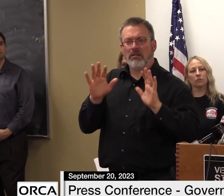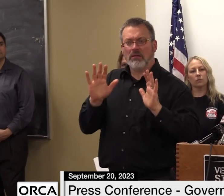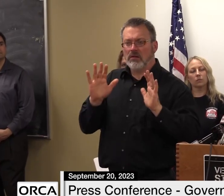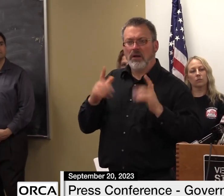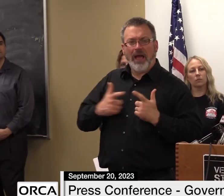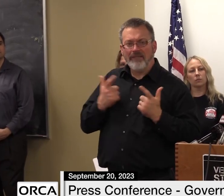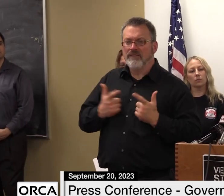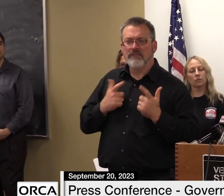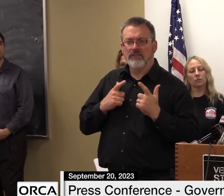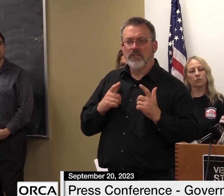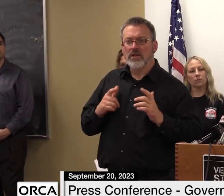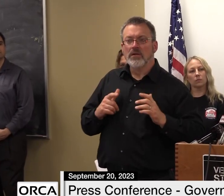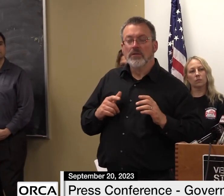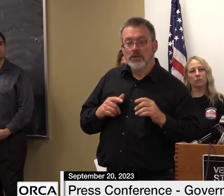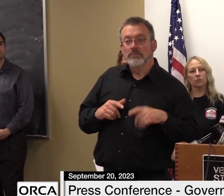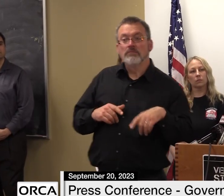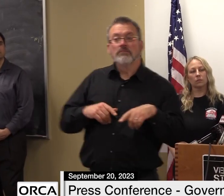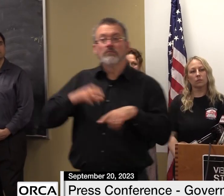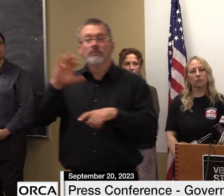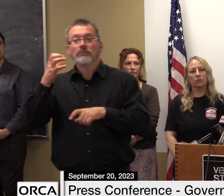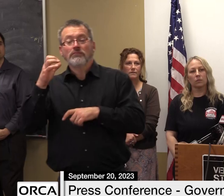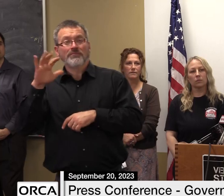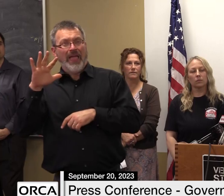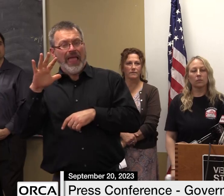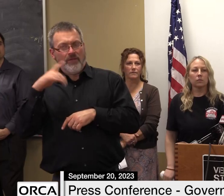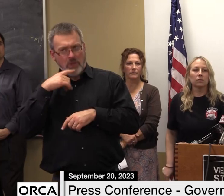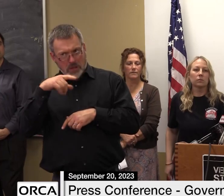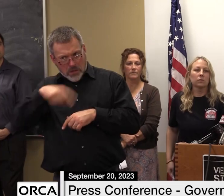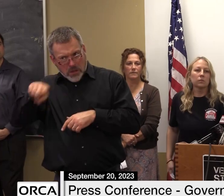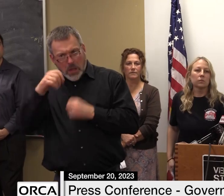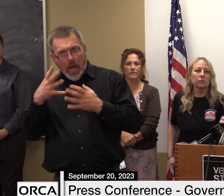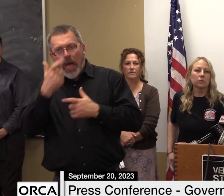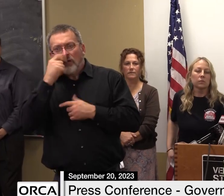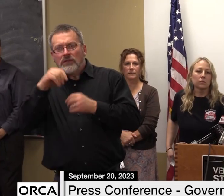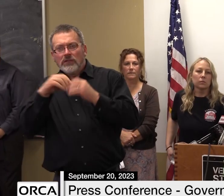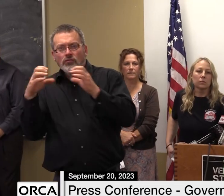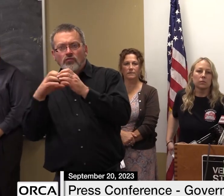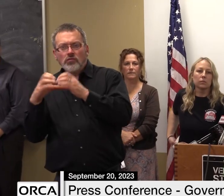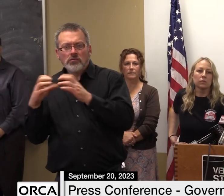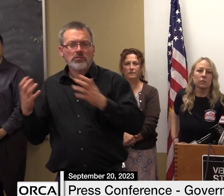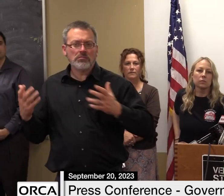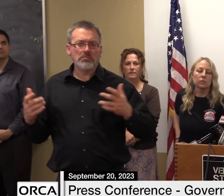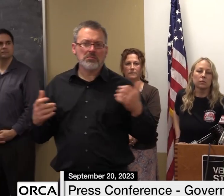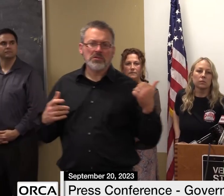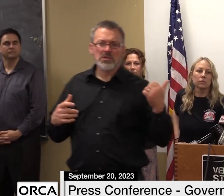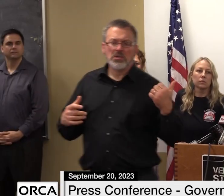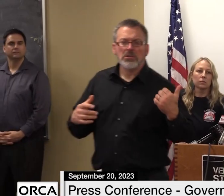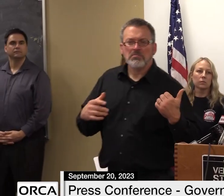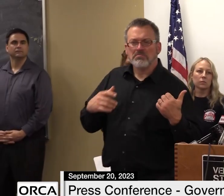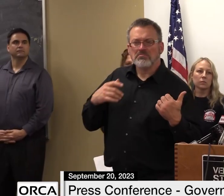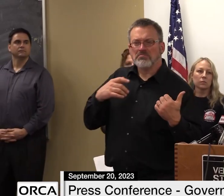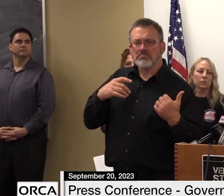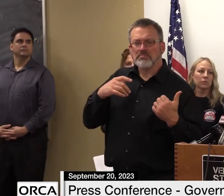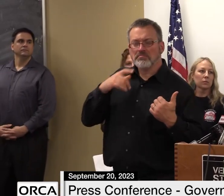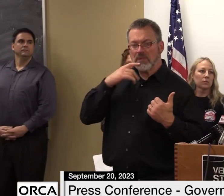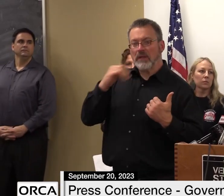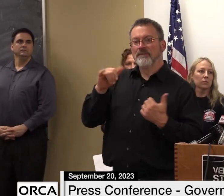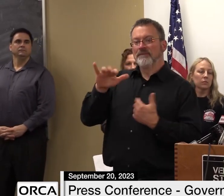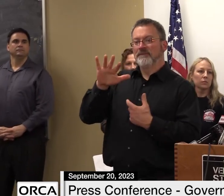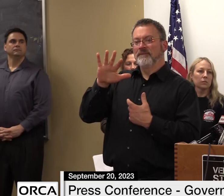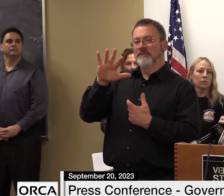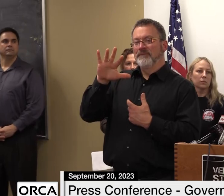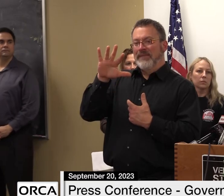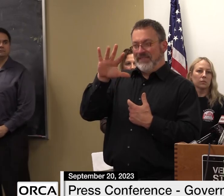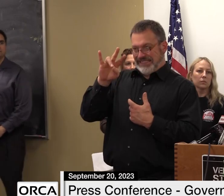I think it's slowly whittling down onesies and twosies. So it'd be 57 different households, or how many of those are the same? 57